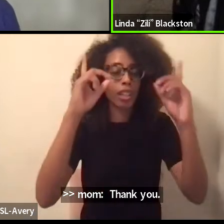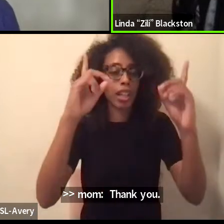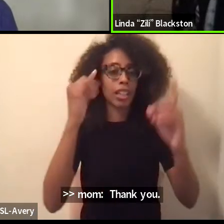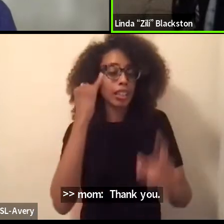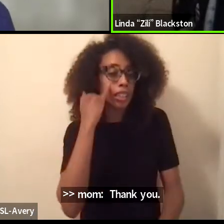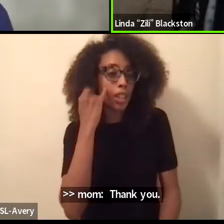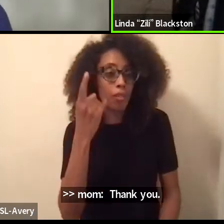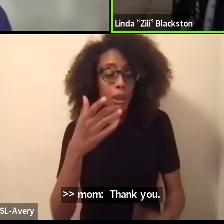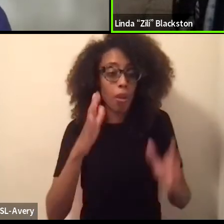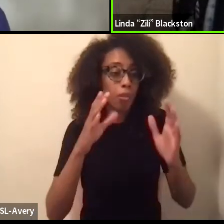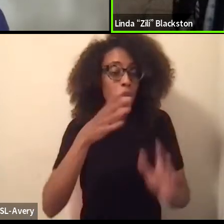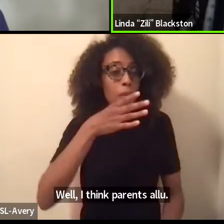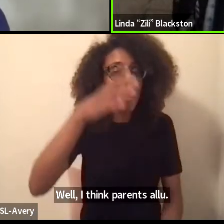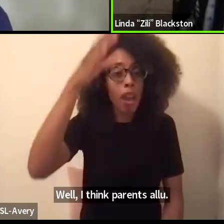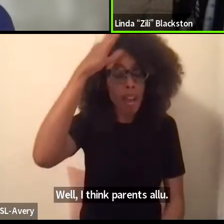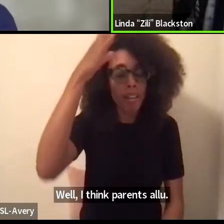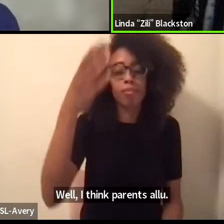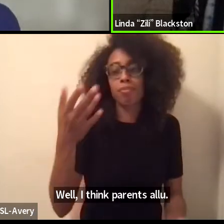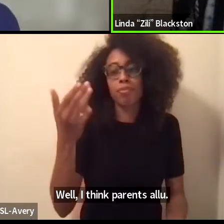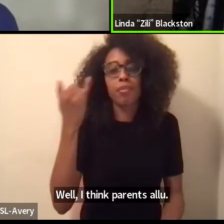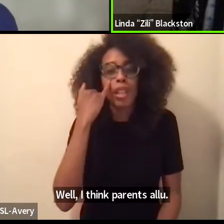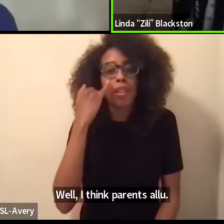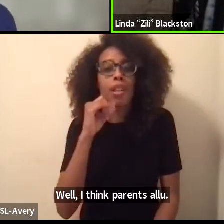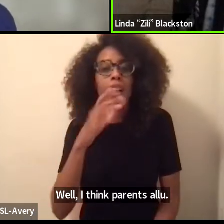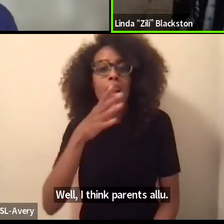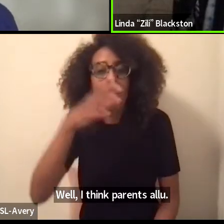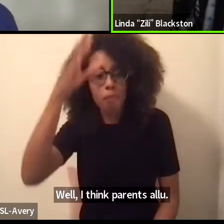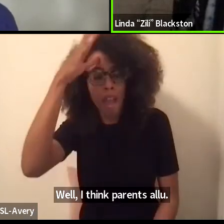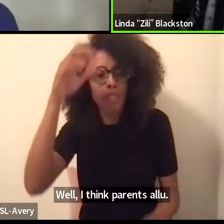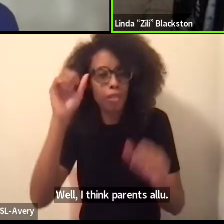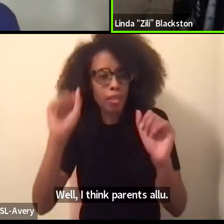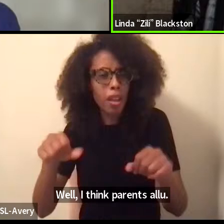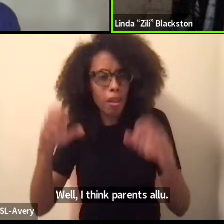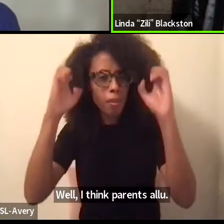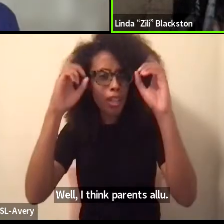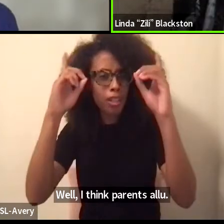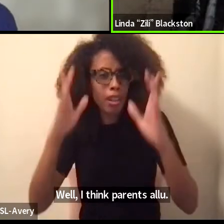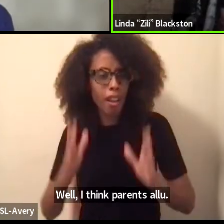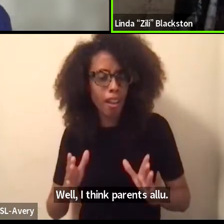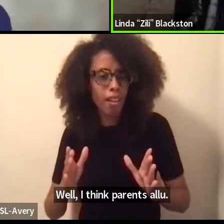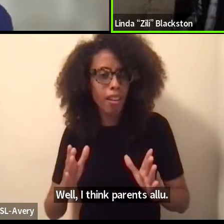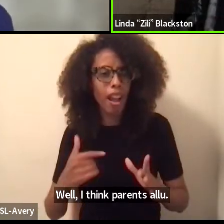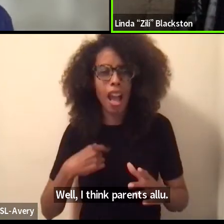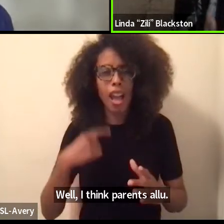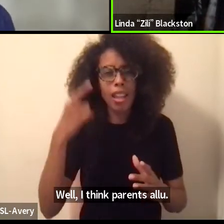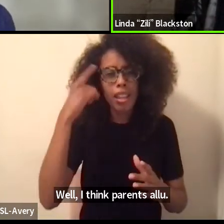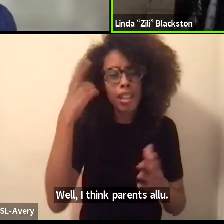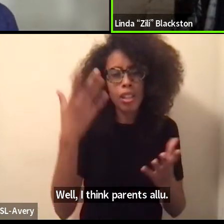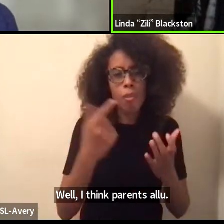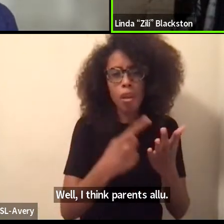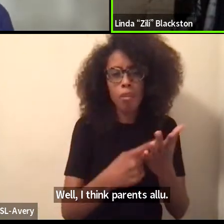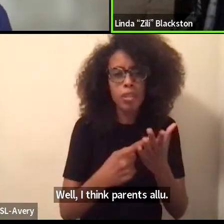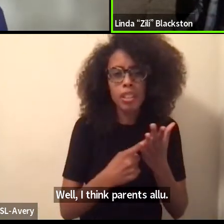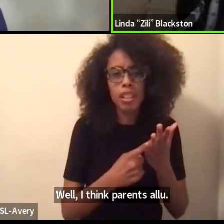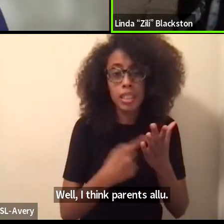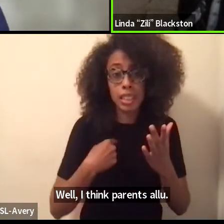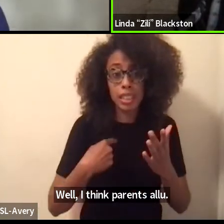you're not a parent, you can be an educator. But at the point that I came into it, I think you want me to talk about it as a teacher